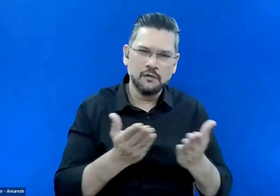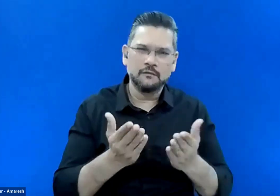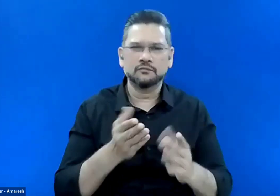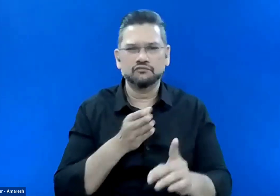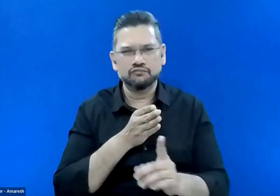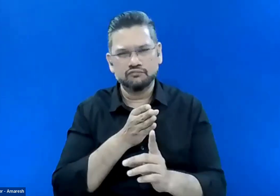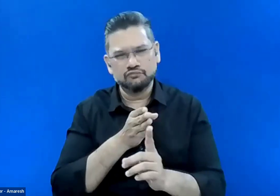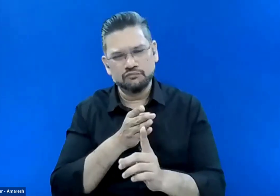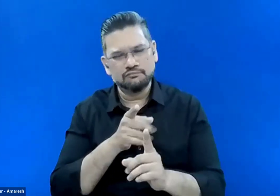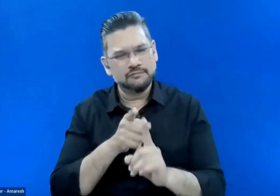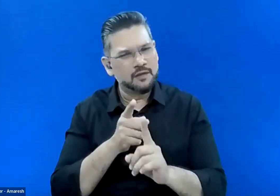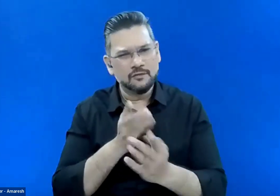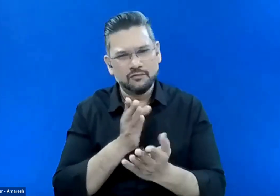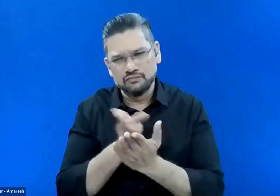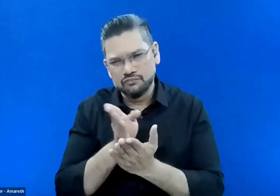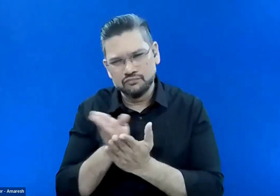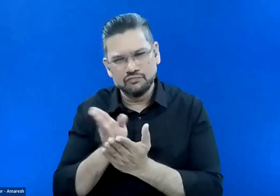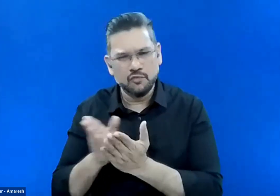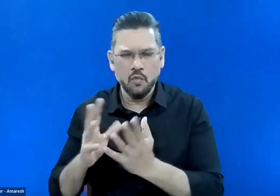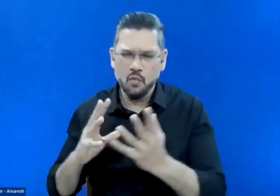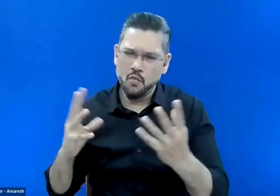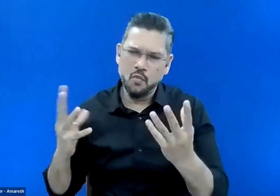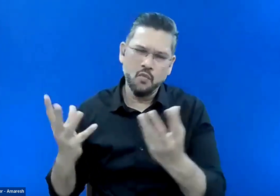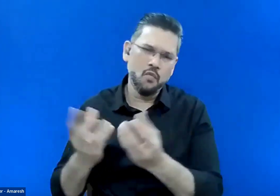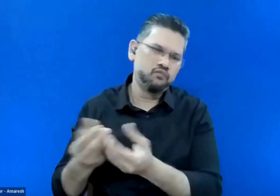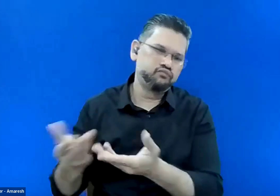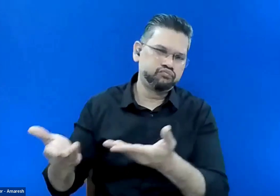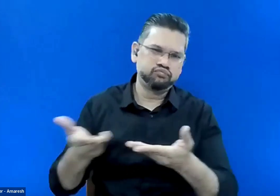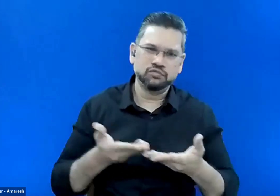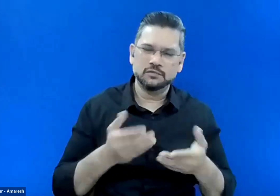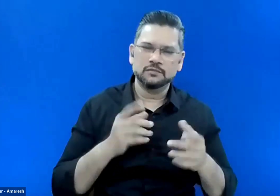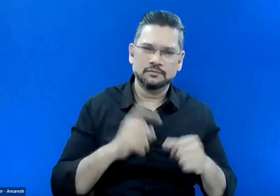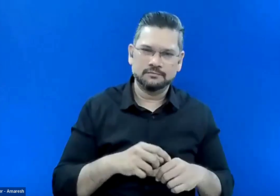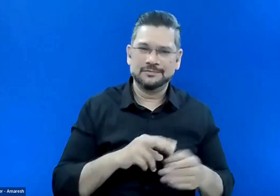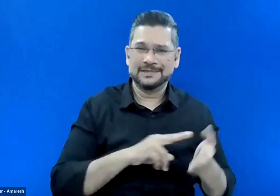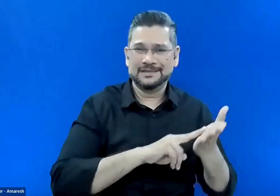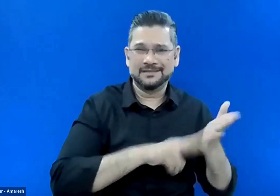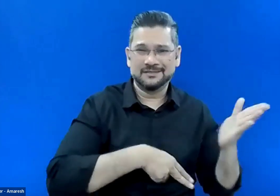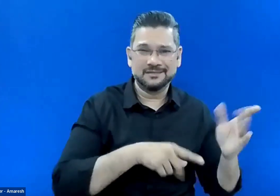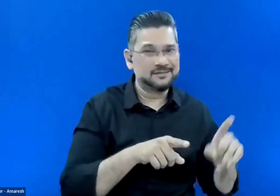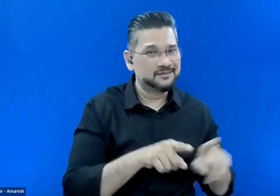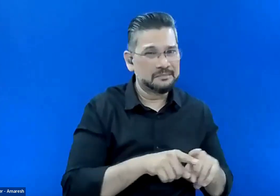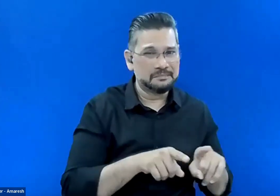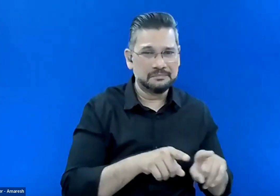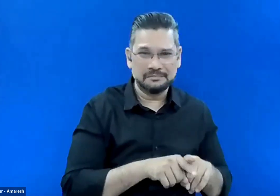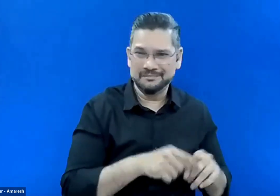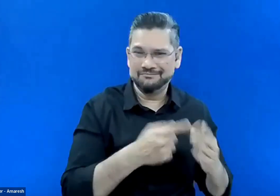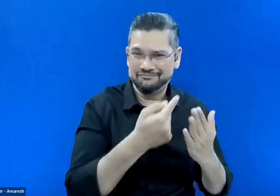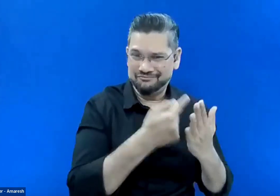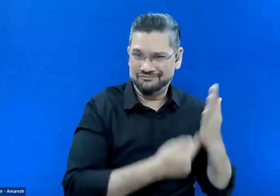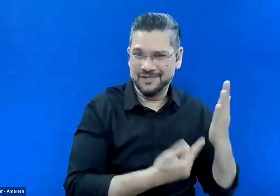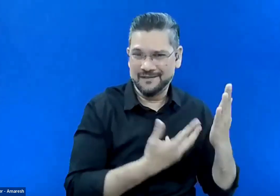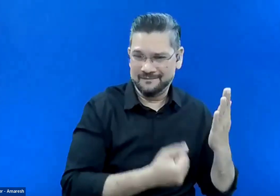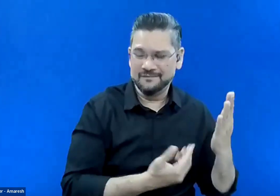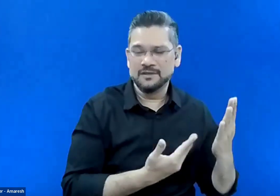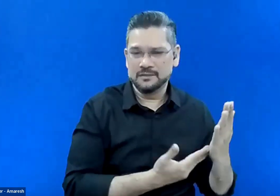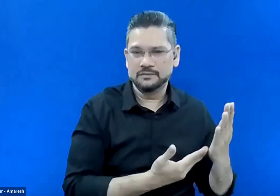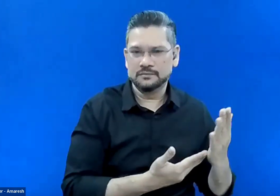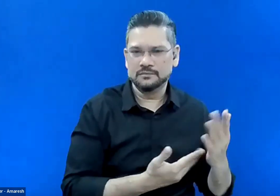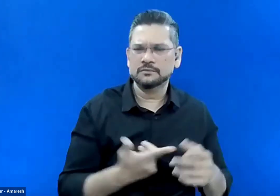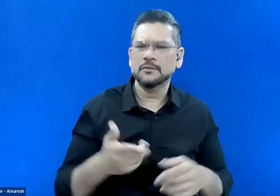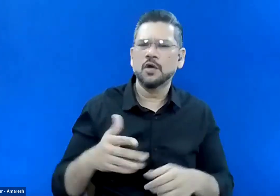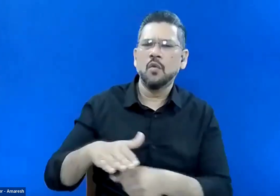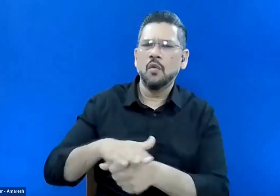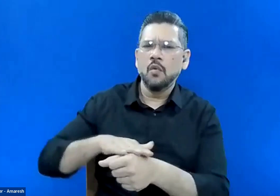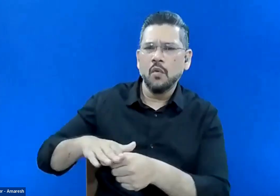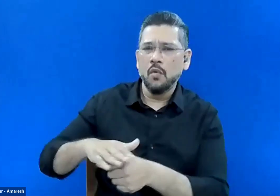participatory and based on the CRPD. The reason why I've said they need to be approaches that are locally relevant. We have